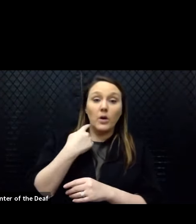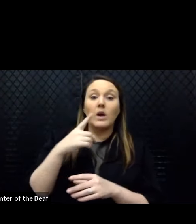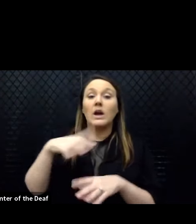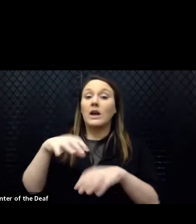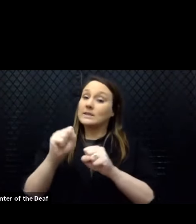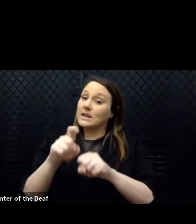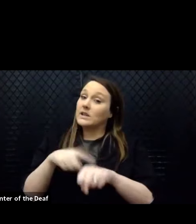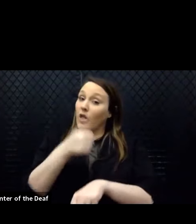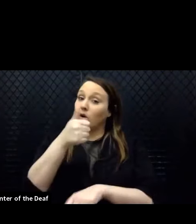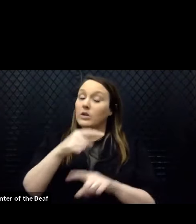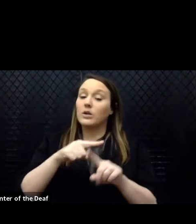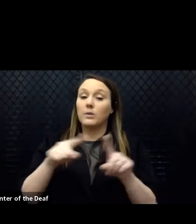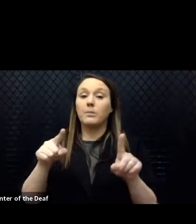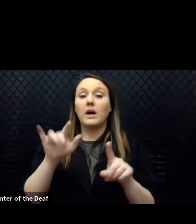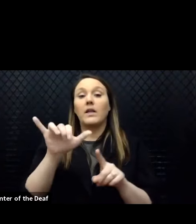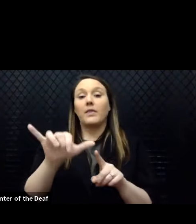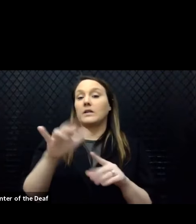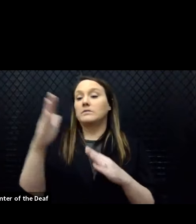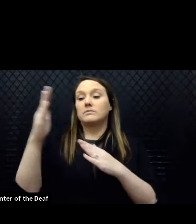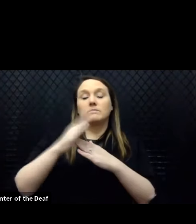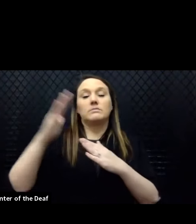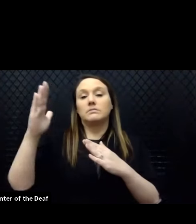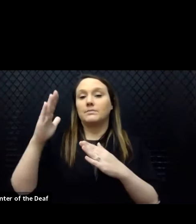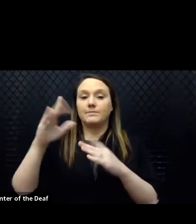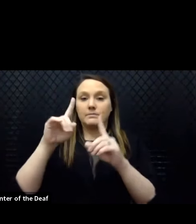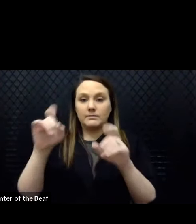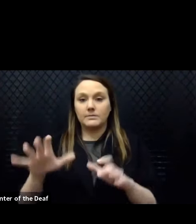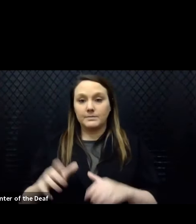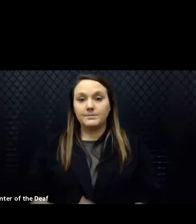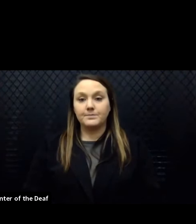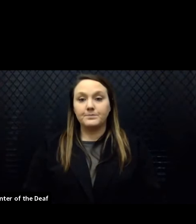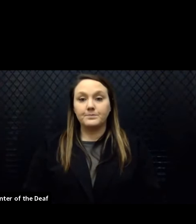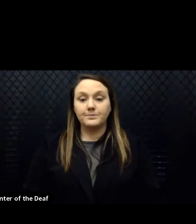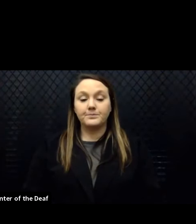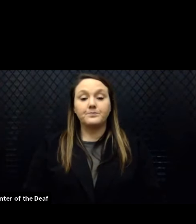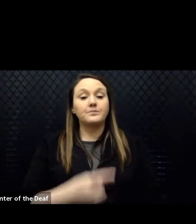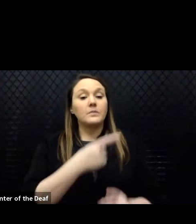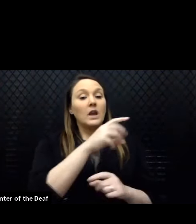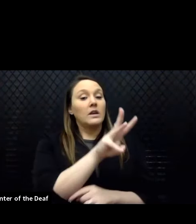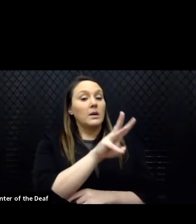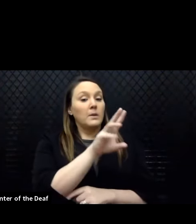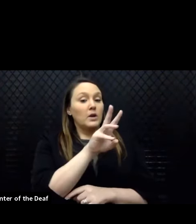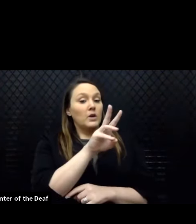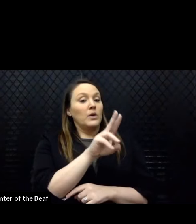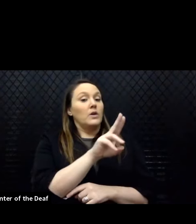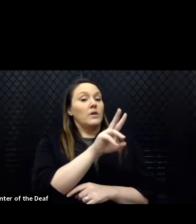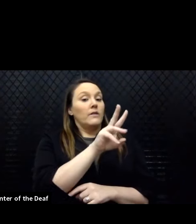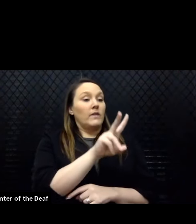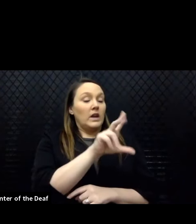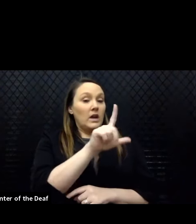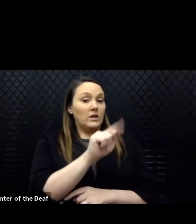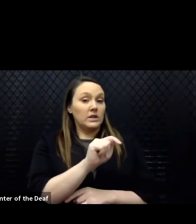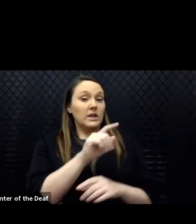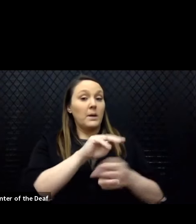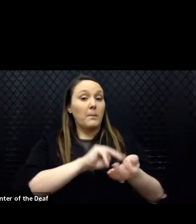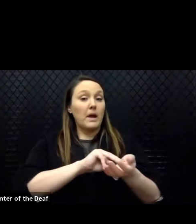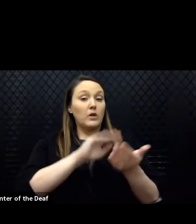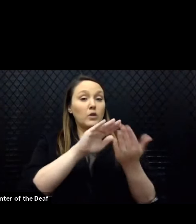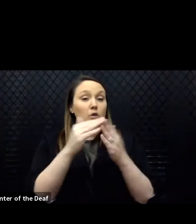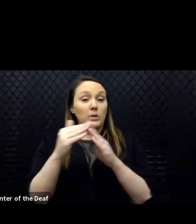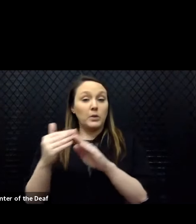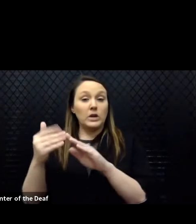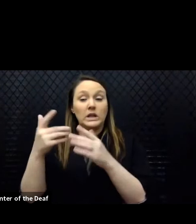longer, is the gold standard in testing at this time. From WUOT, the medical community is still learning essentials